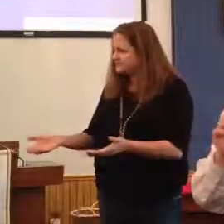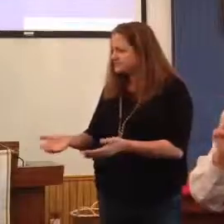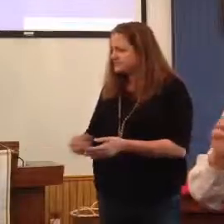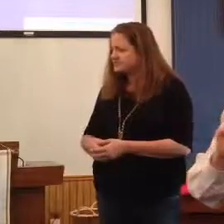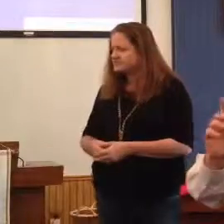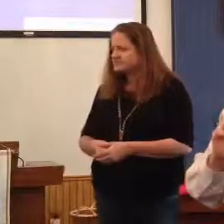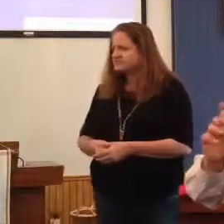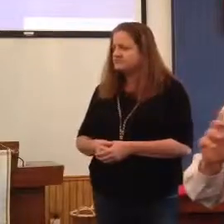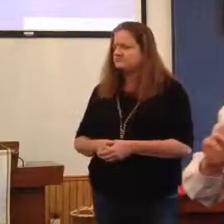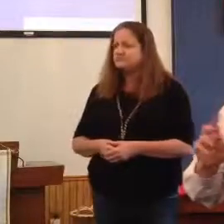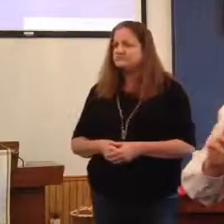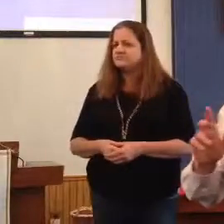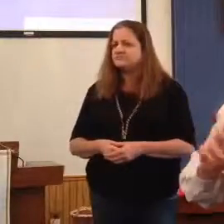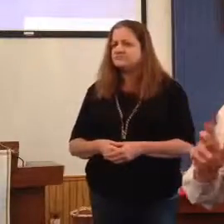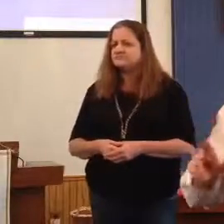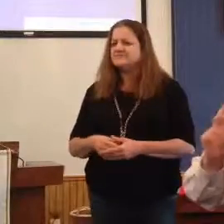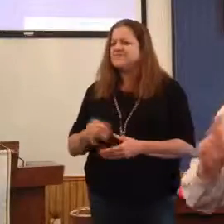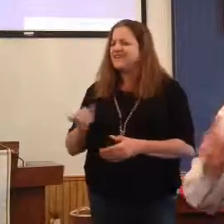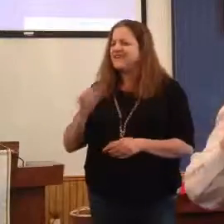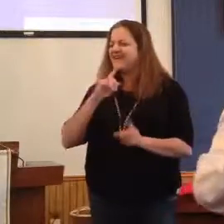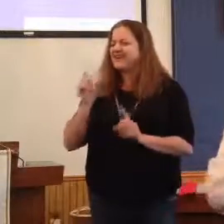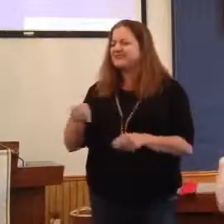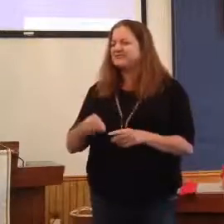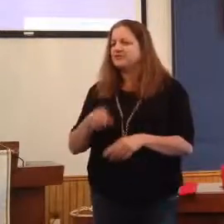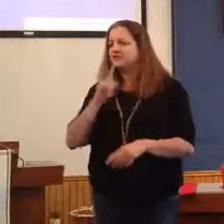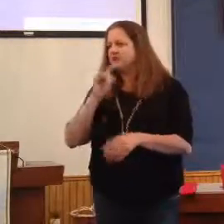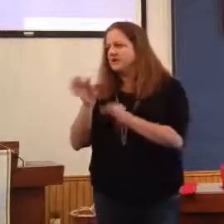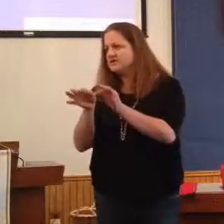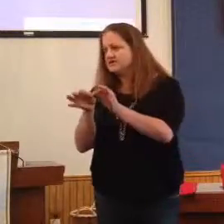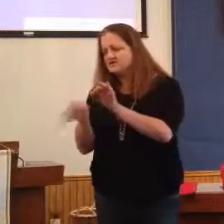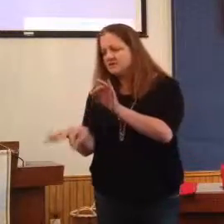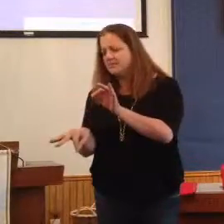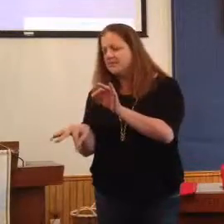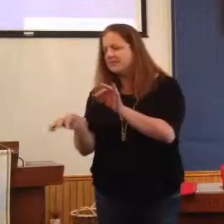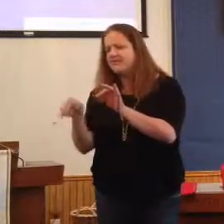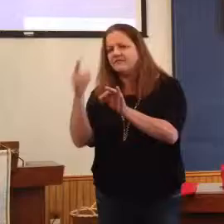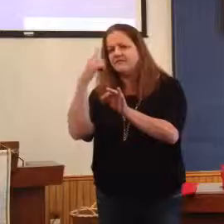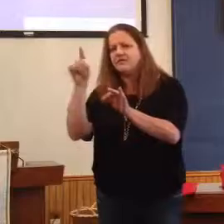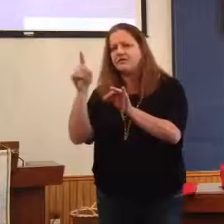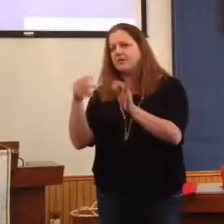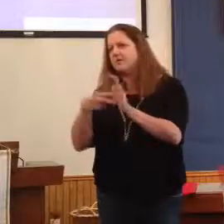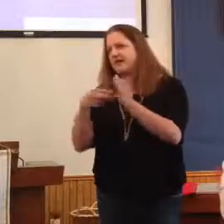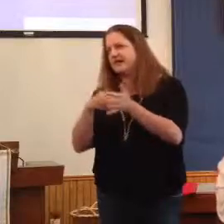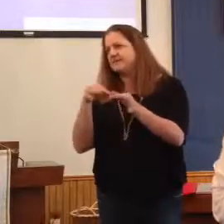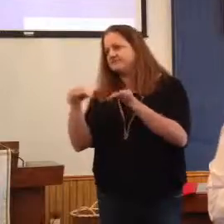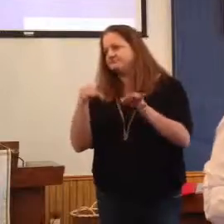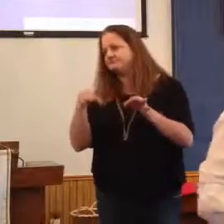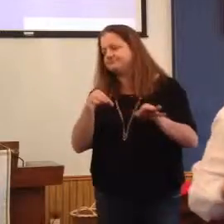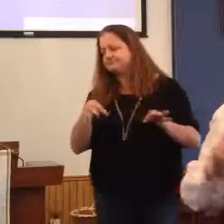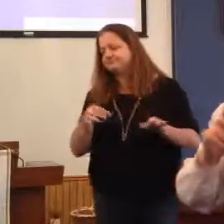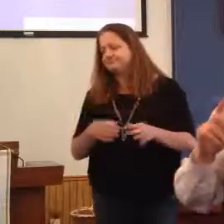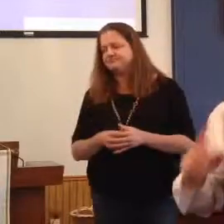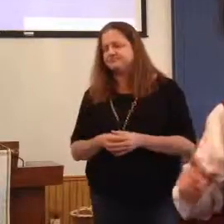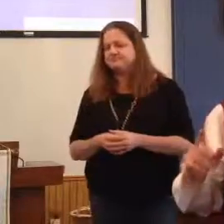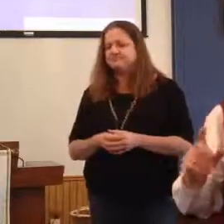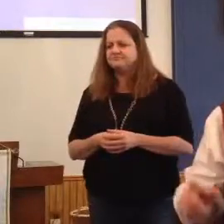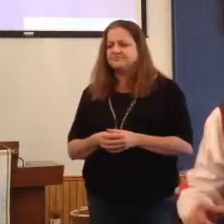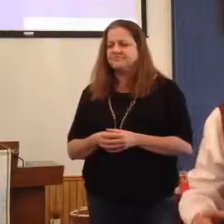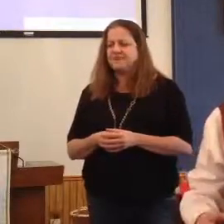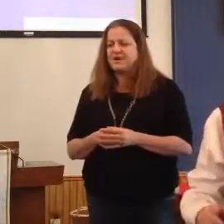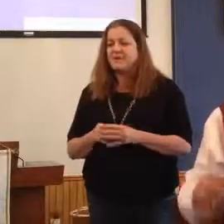You know, the answer is one of those things that's really simple to define. but